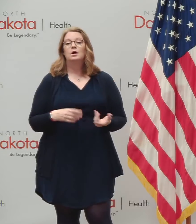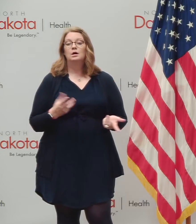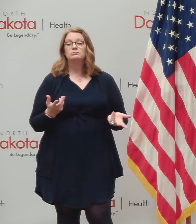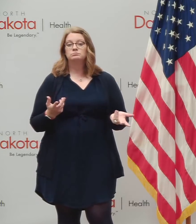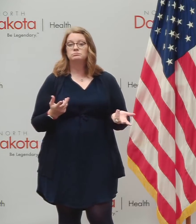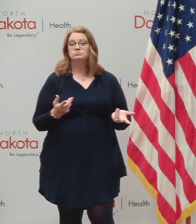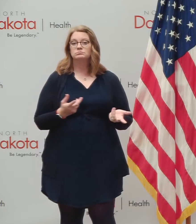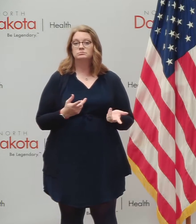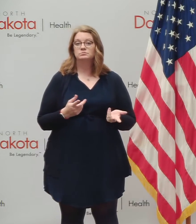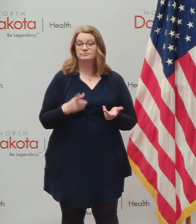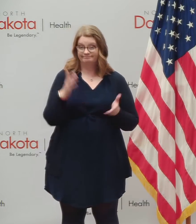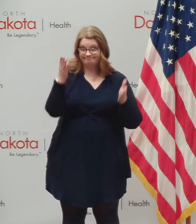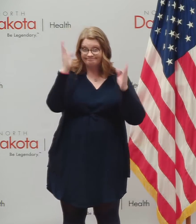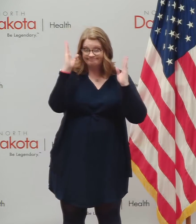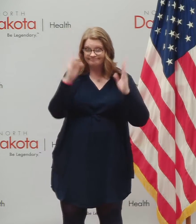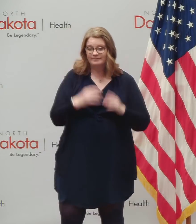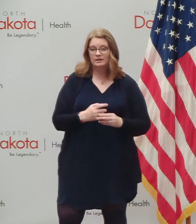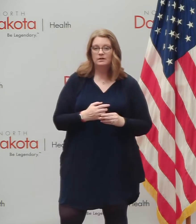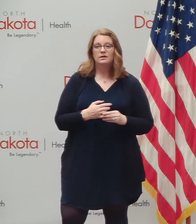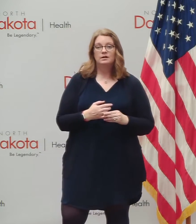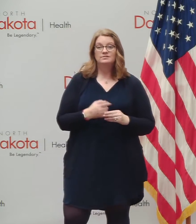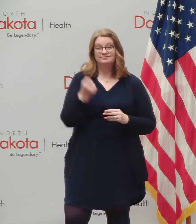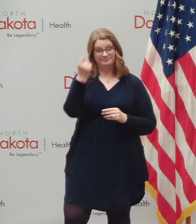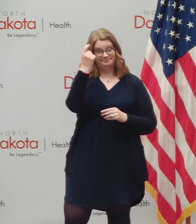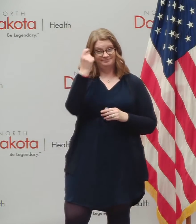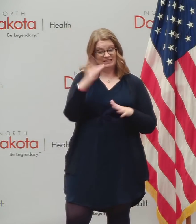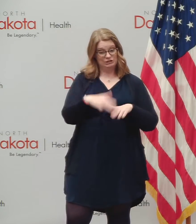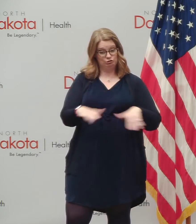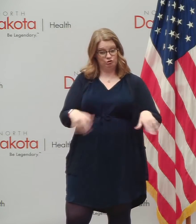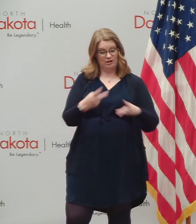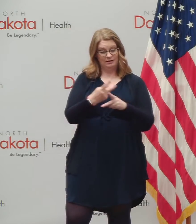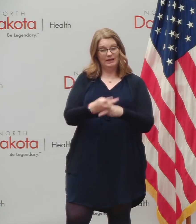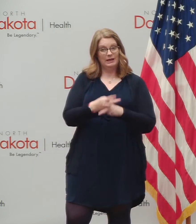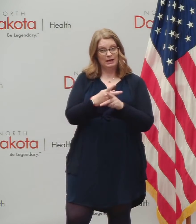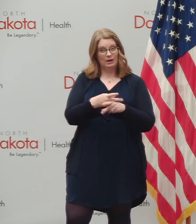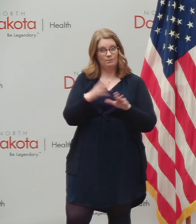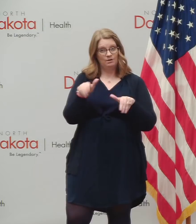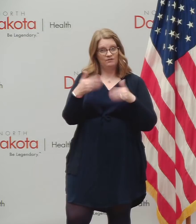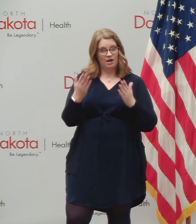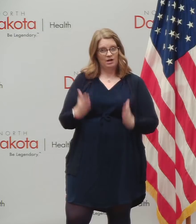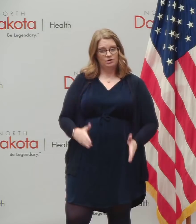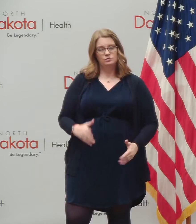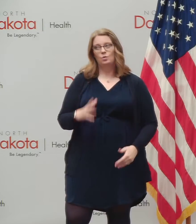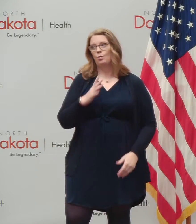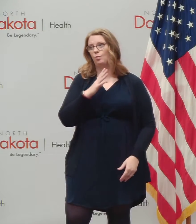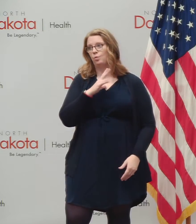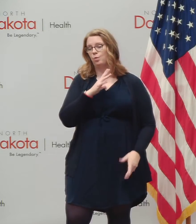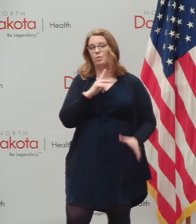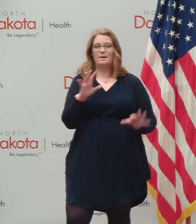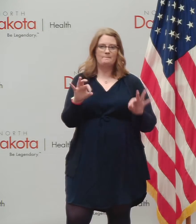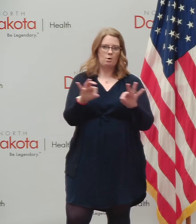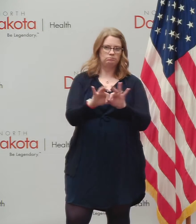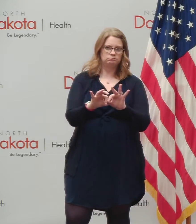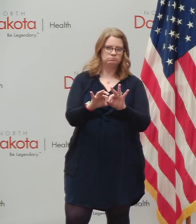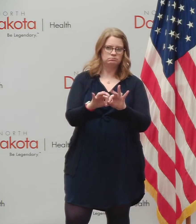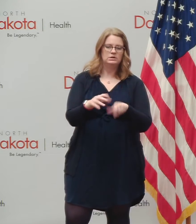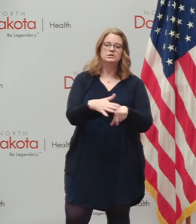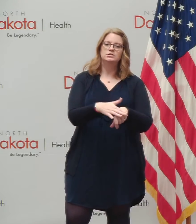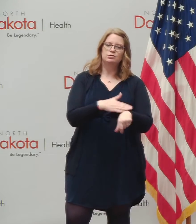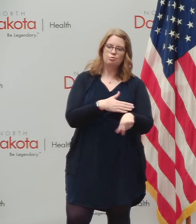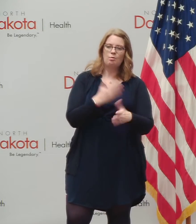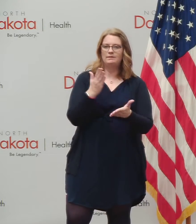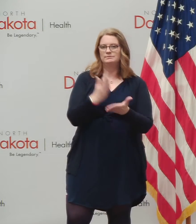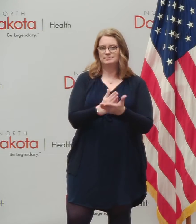those, listen closely. We know the child care providers have been a key partner in the fight to slow and stop the spread